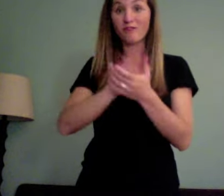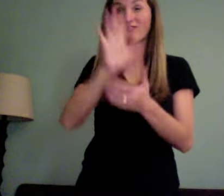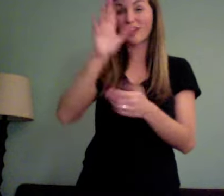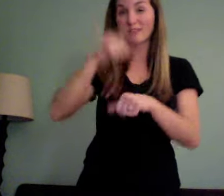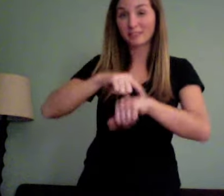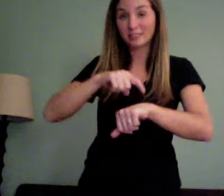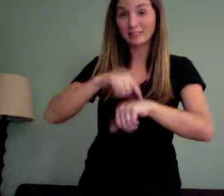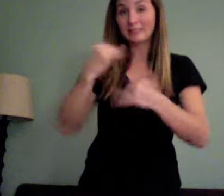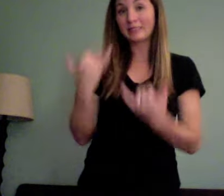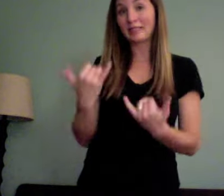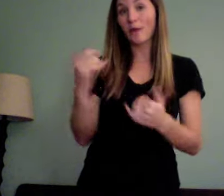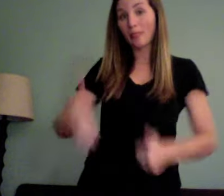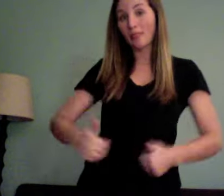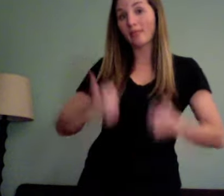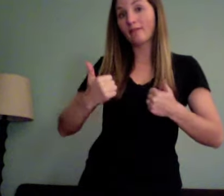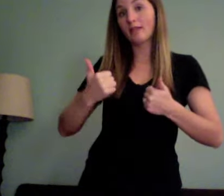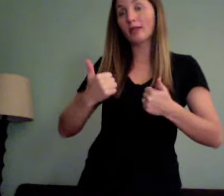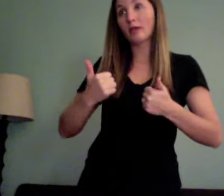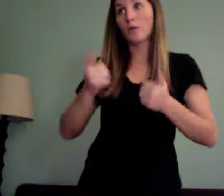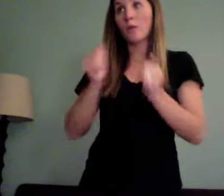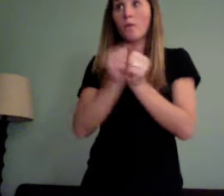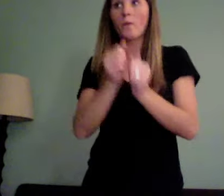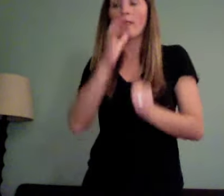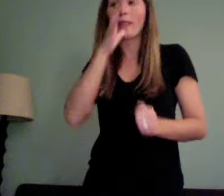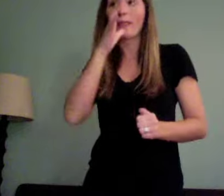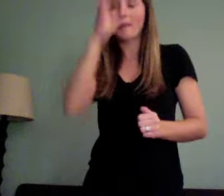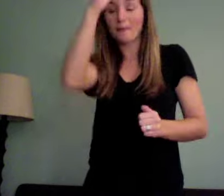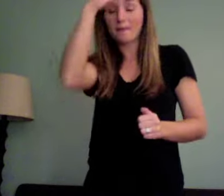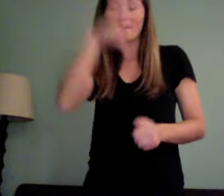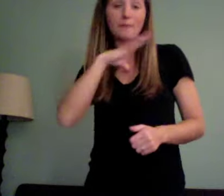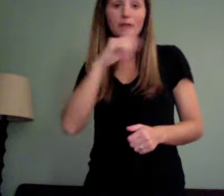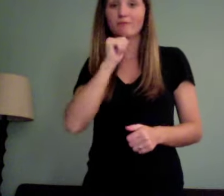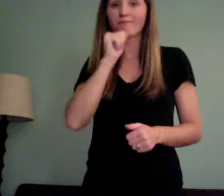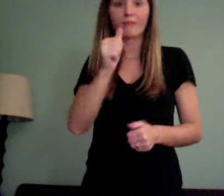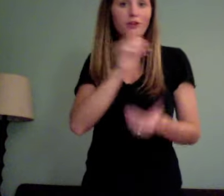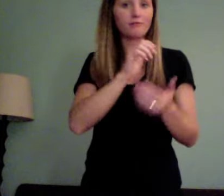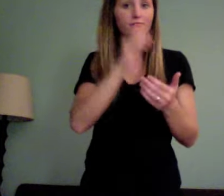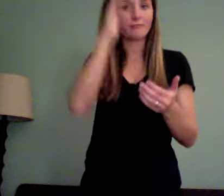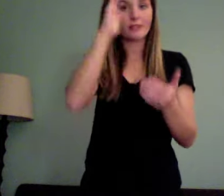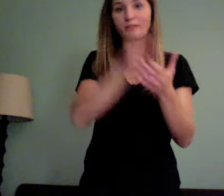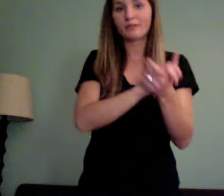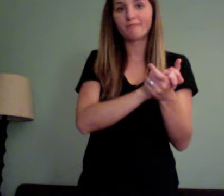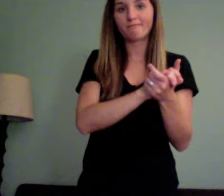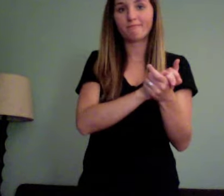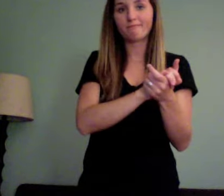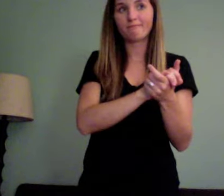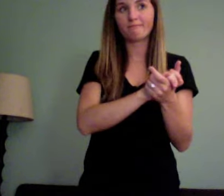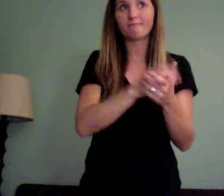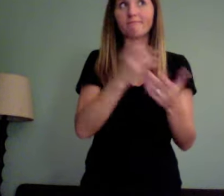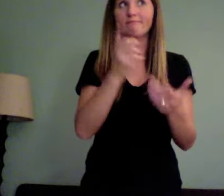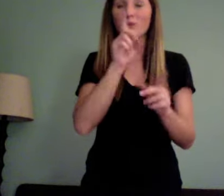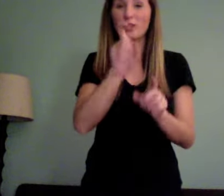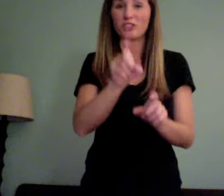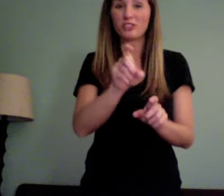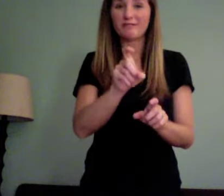Jesus said, why don't you go get your husband and bring him here? It's a question that stung. Or to the disciples as they were talking back and